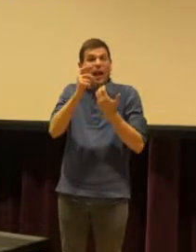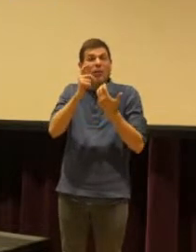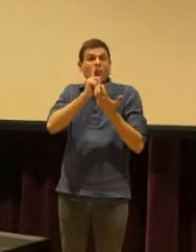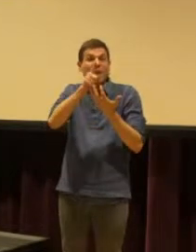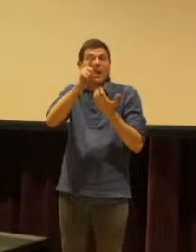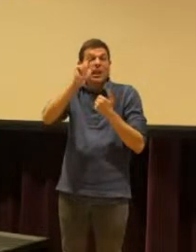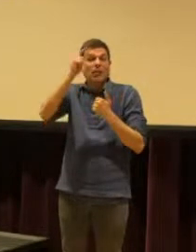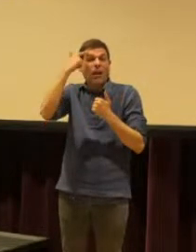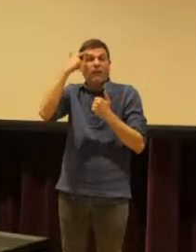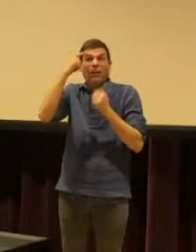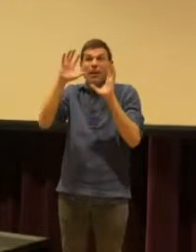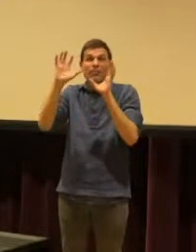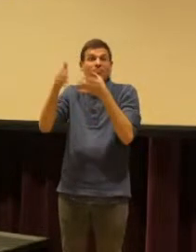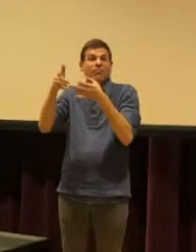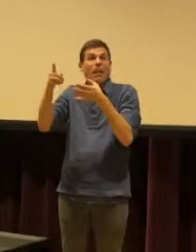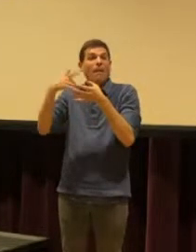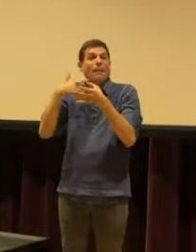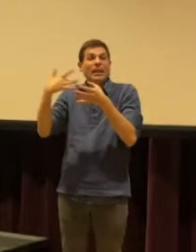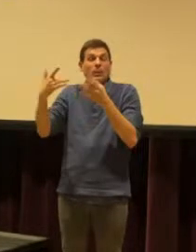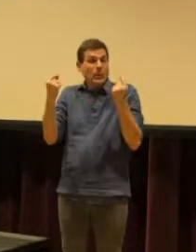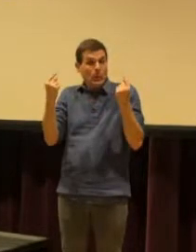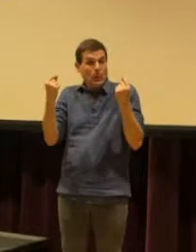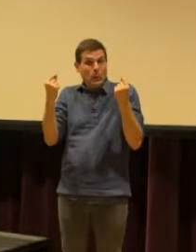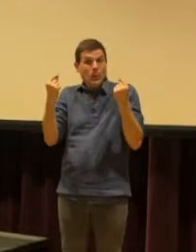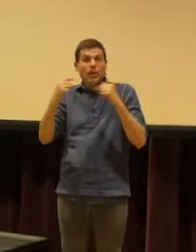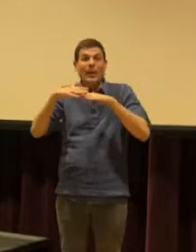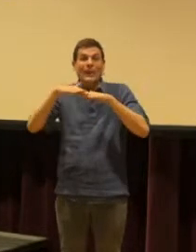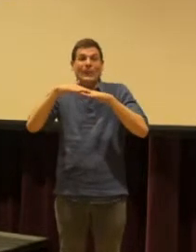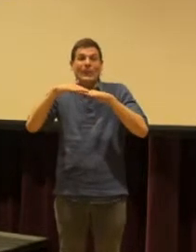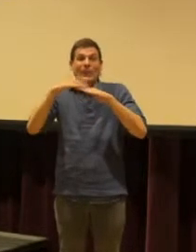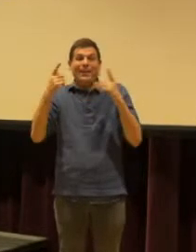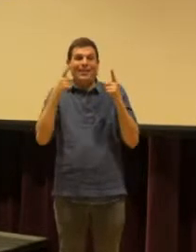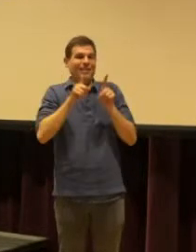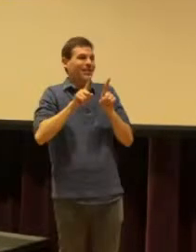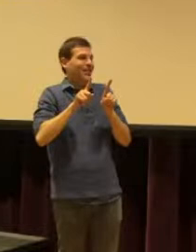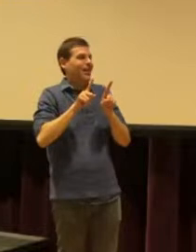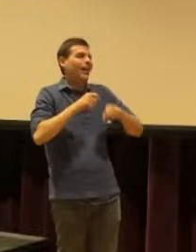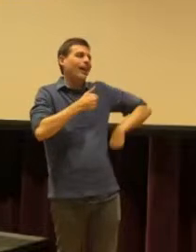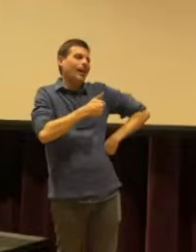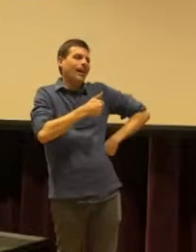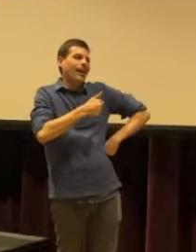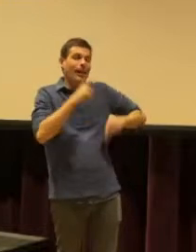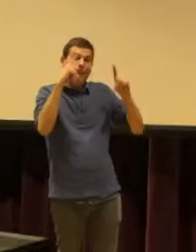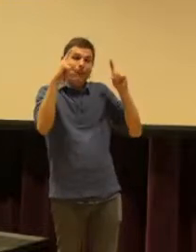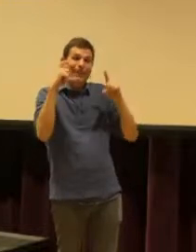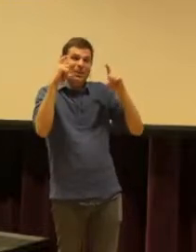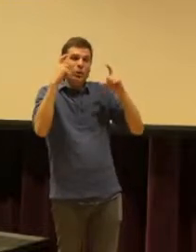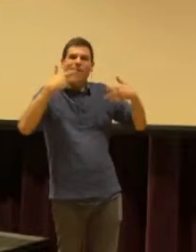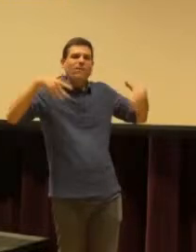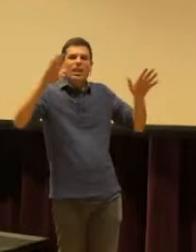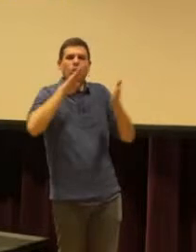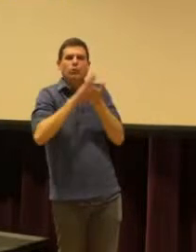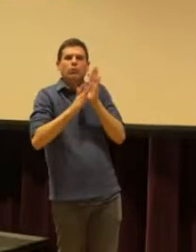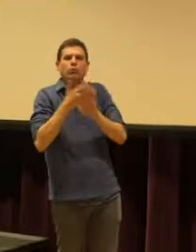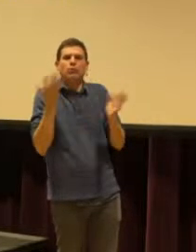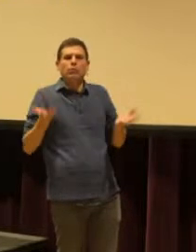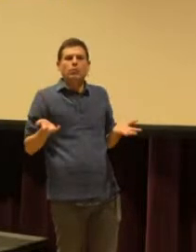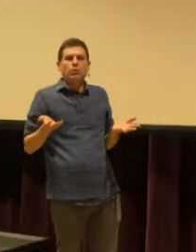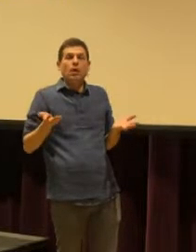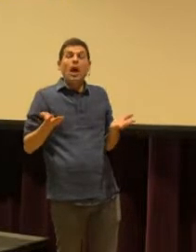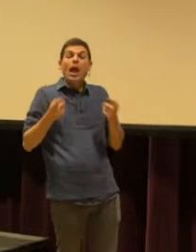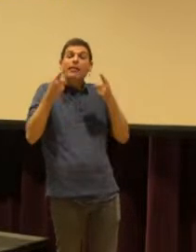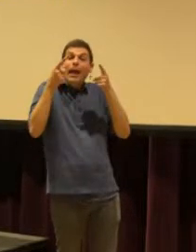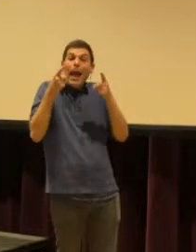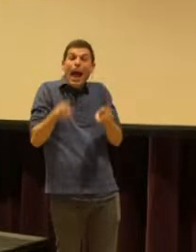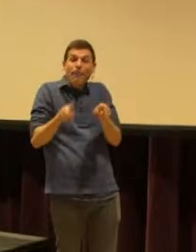just shown up for a photo op and then handed it off to people. And then even done things like given money to other,